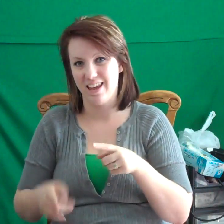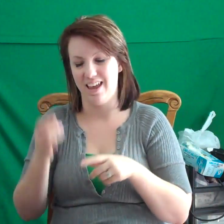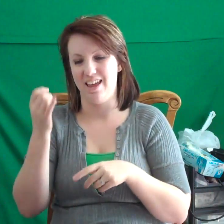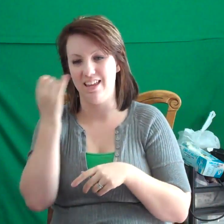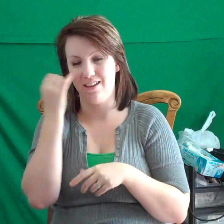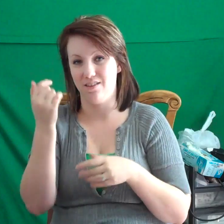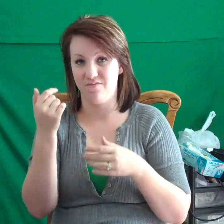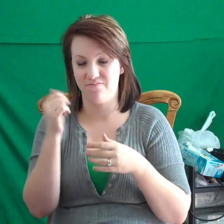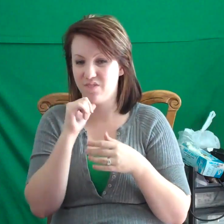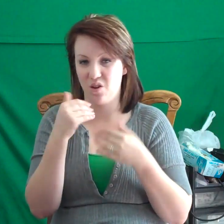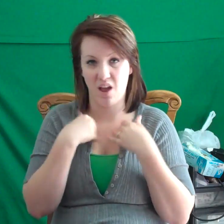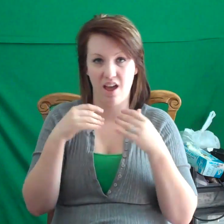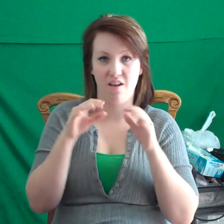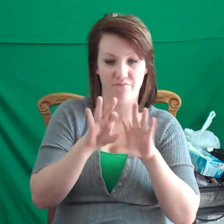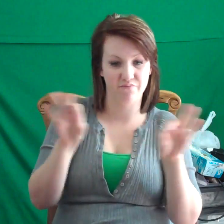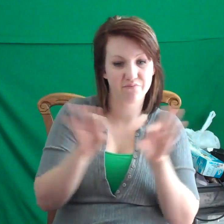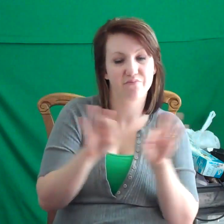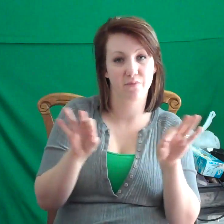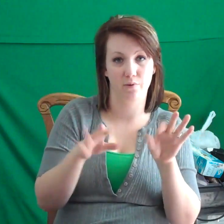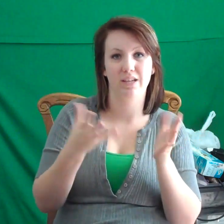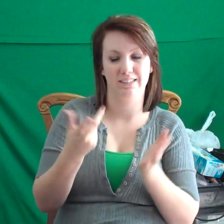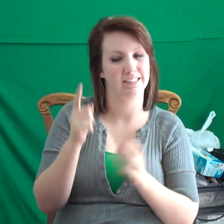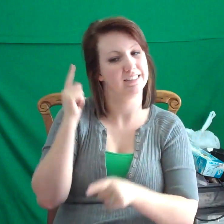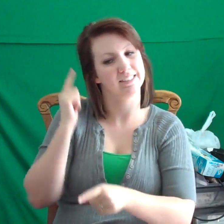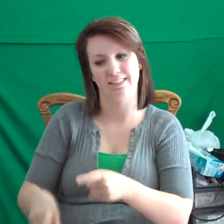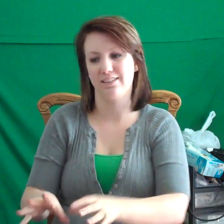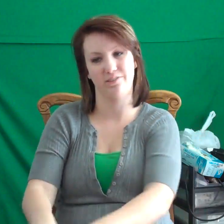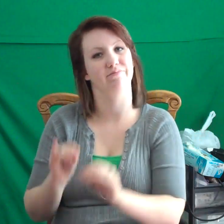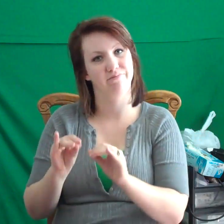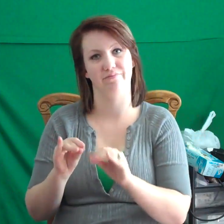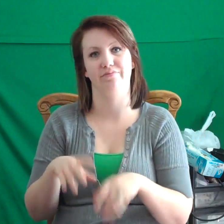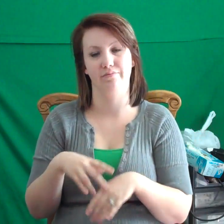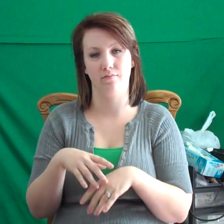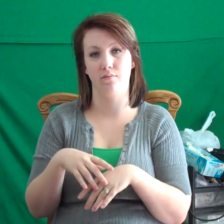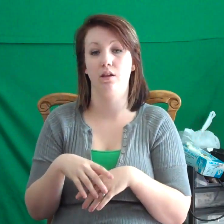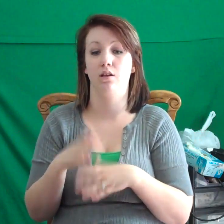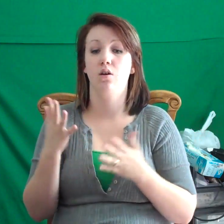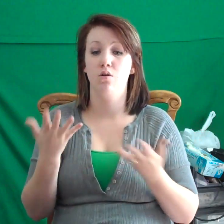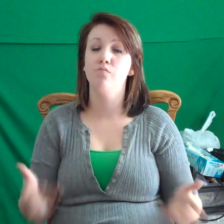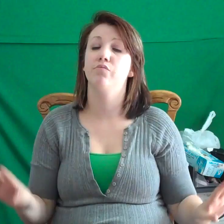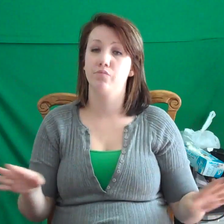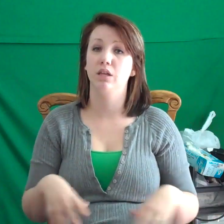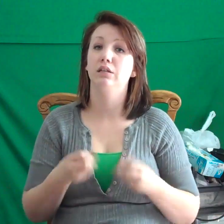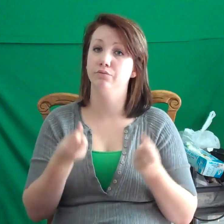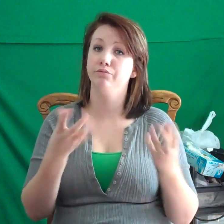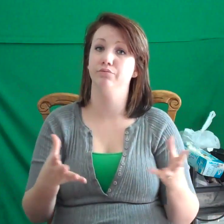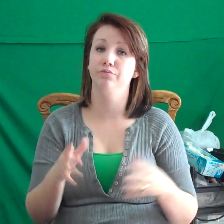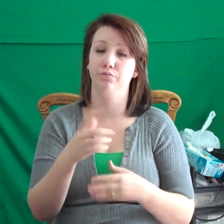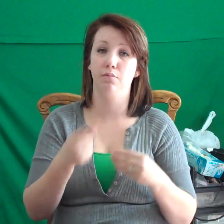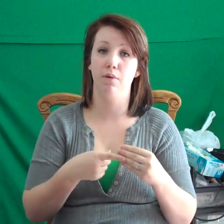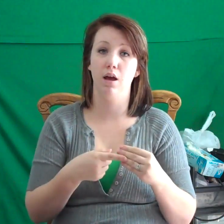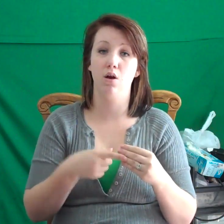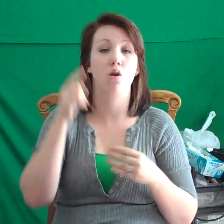you're taking the test. Alright? So that's some brief information about the knowledge exam. Once